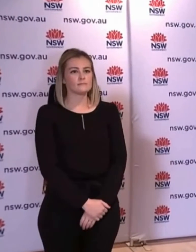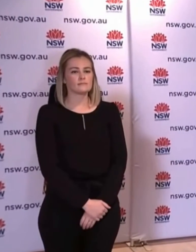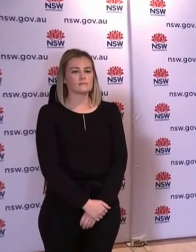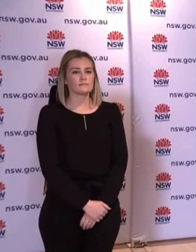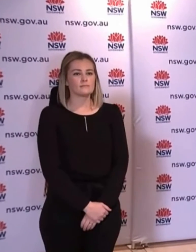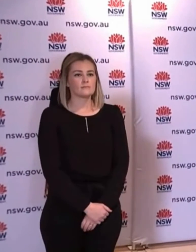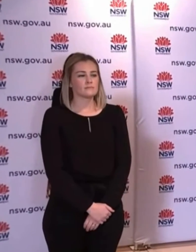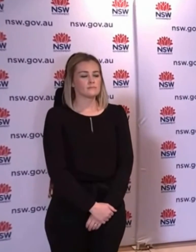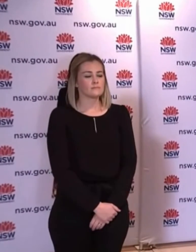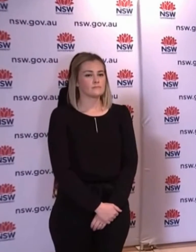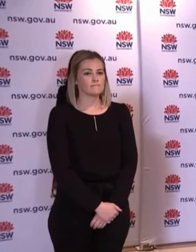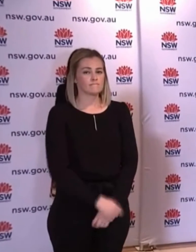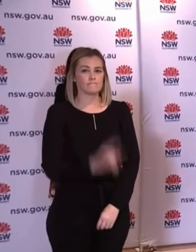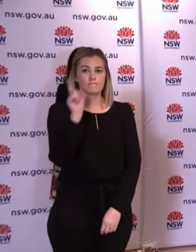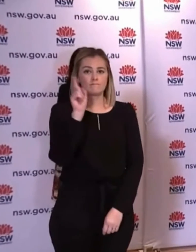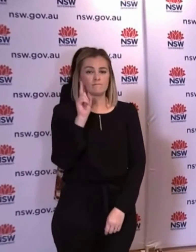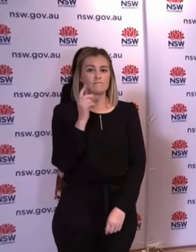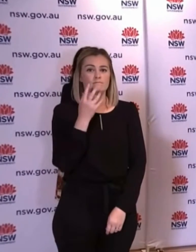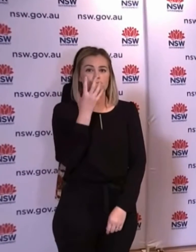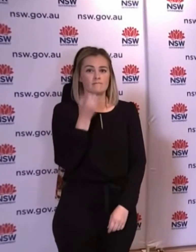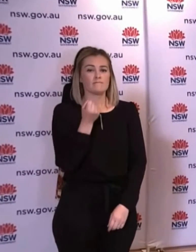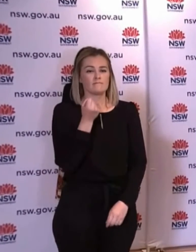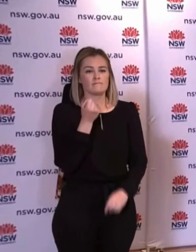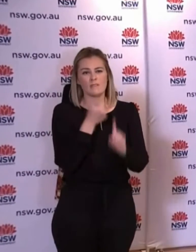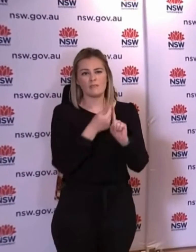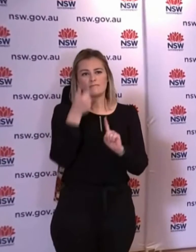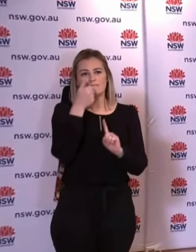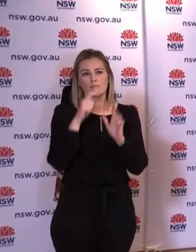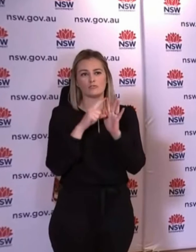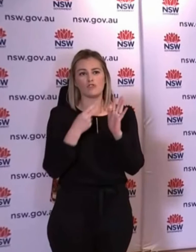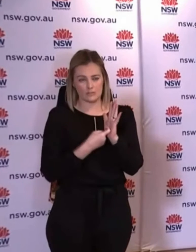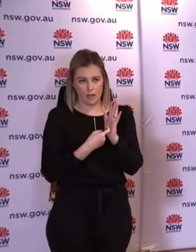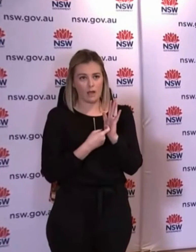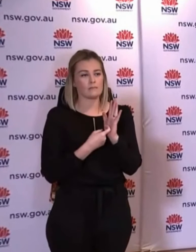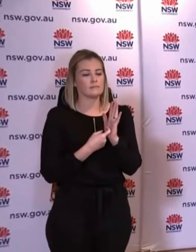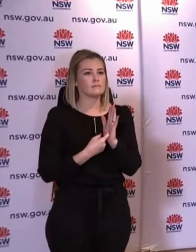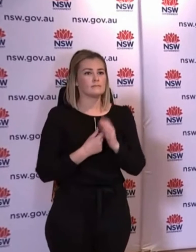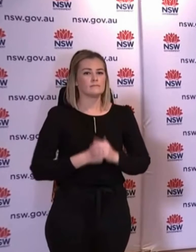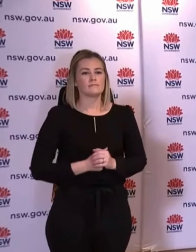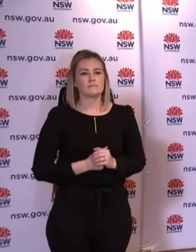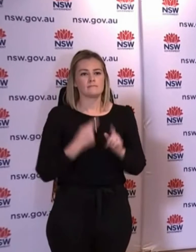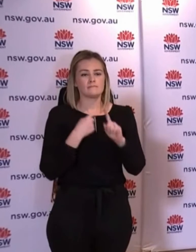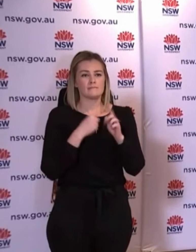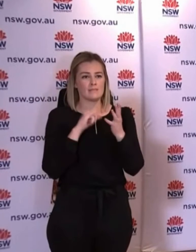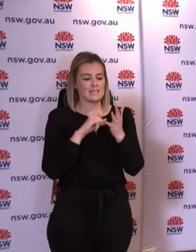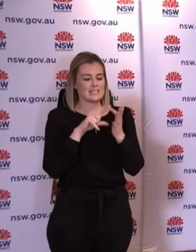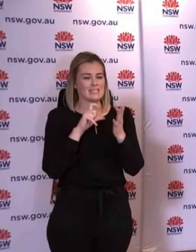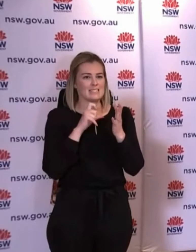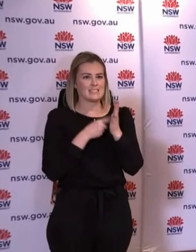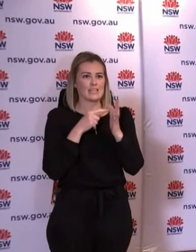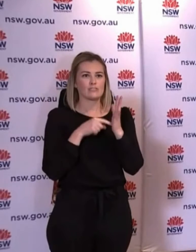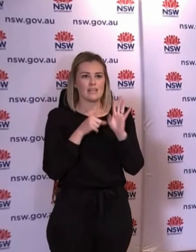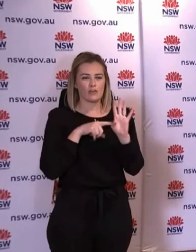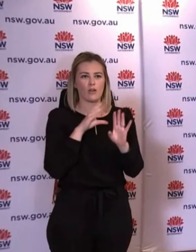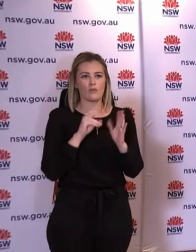I'm here today with the Deputy Chief Health Officer, Dr. Marianne Gale, and the Deputy Secretary of New South Wales Health,